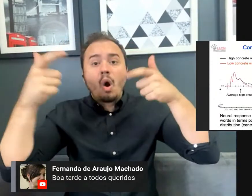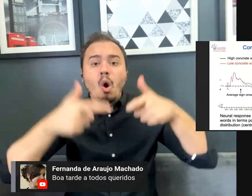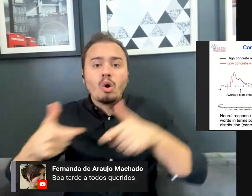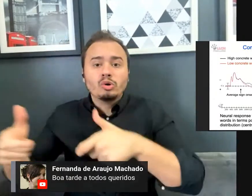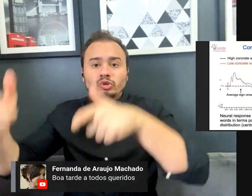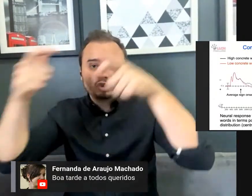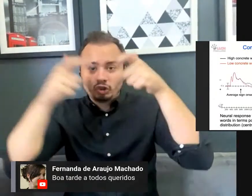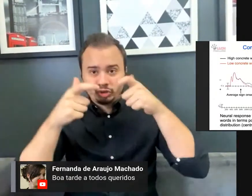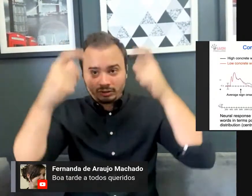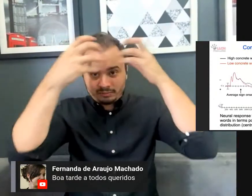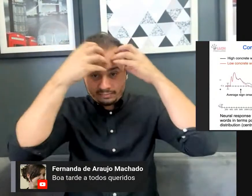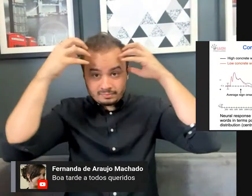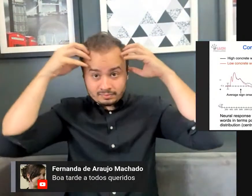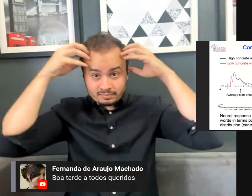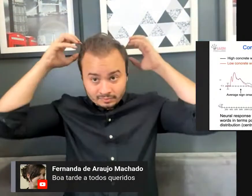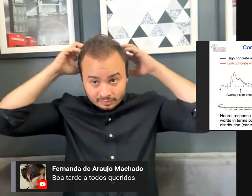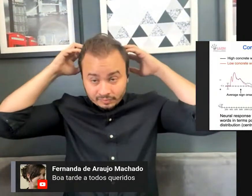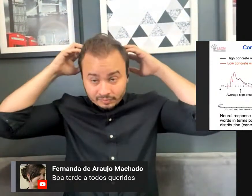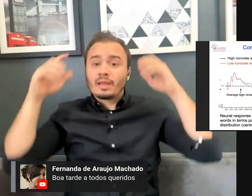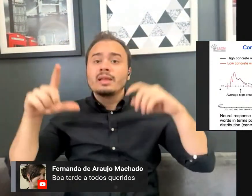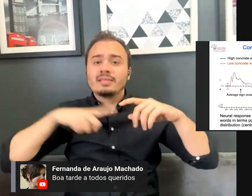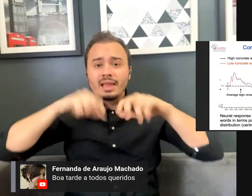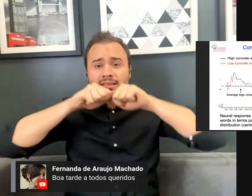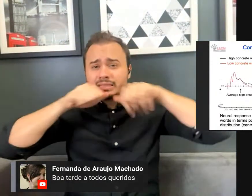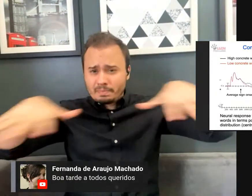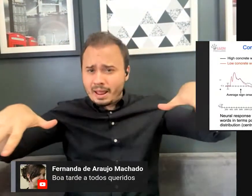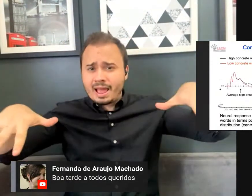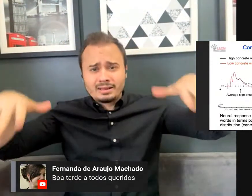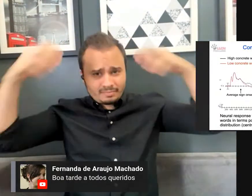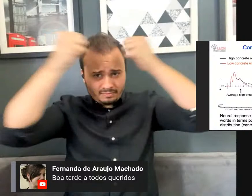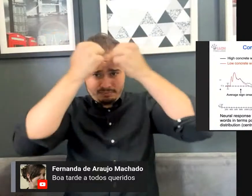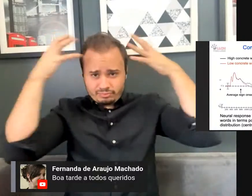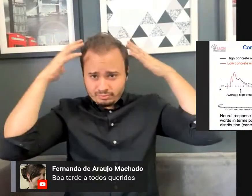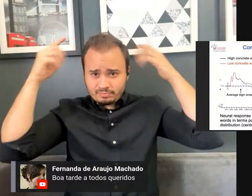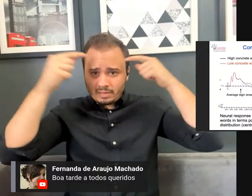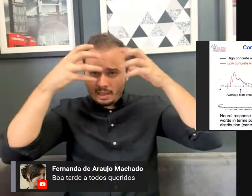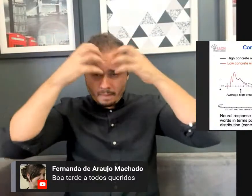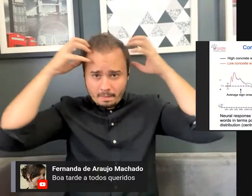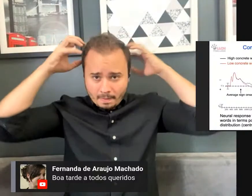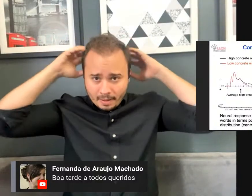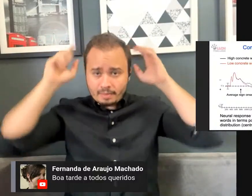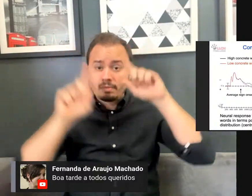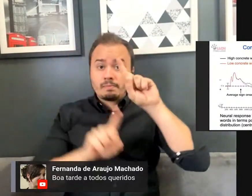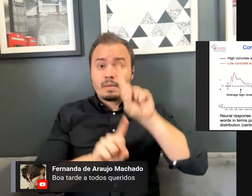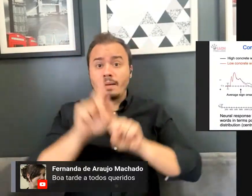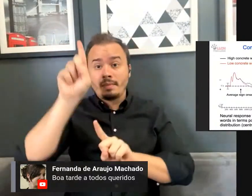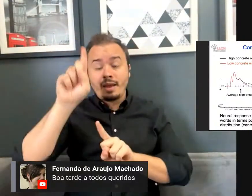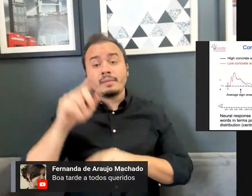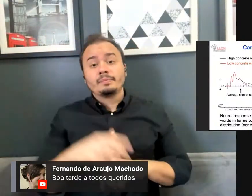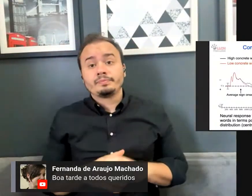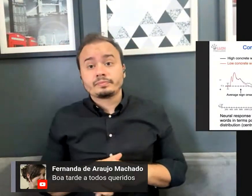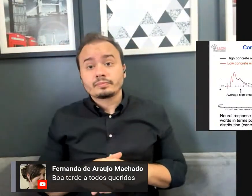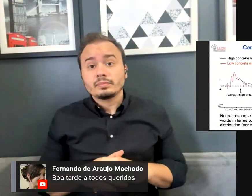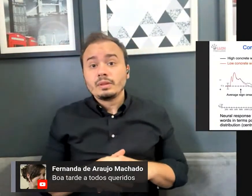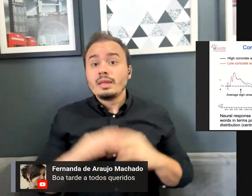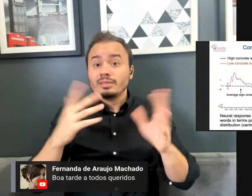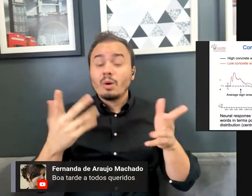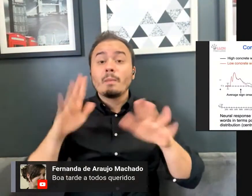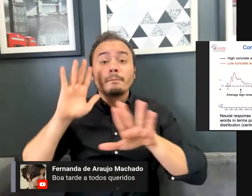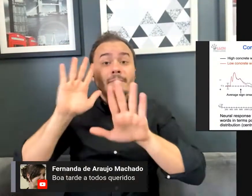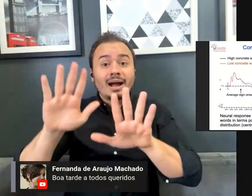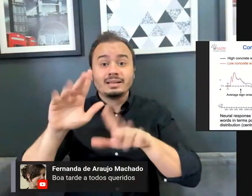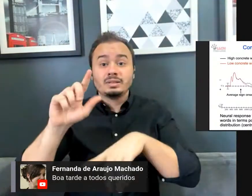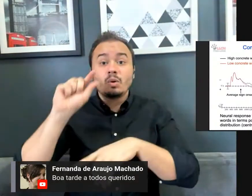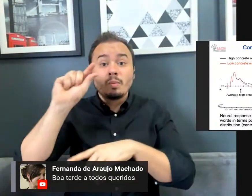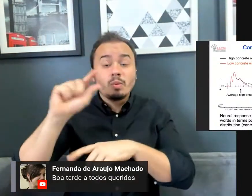spread across the scalp. The other thing is you see that this effect is a little bit later than frequency. So it's coming in more when you're getting to the